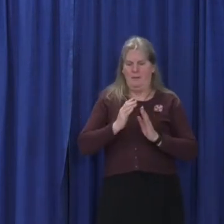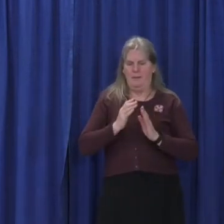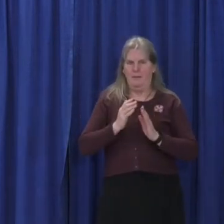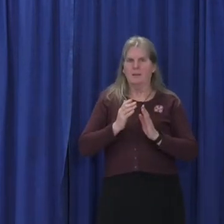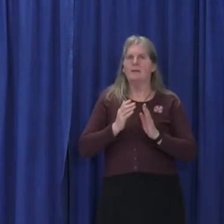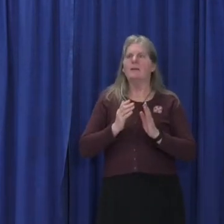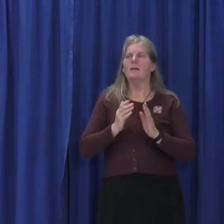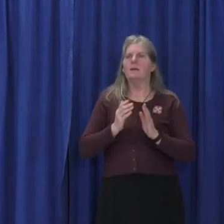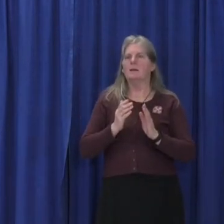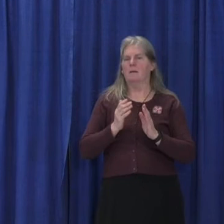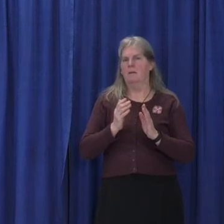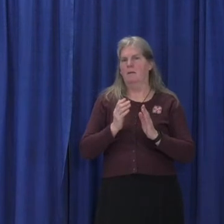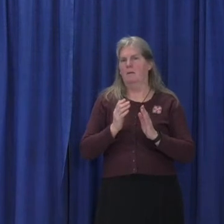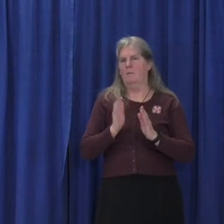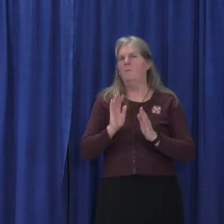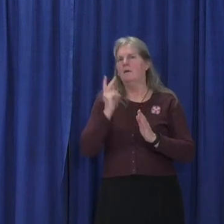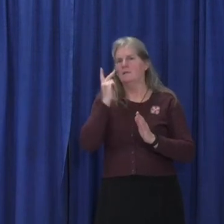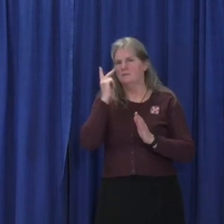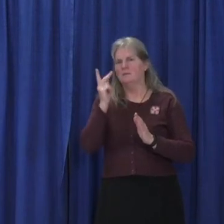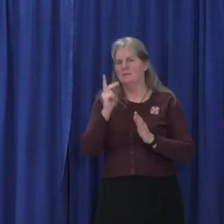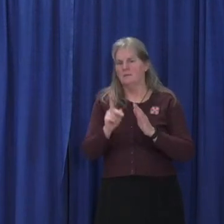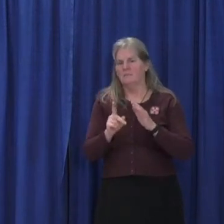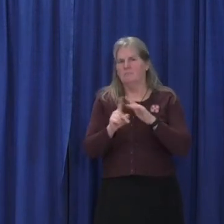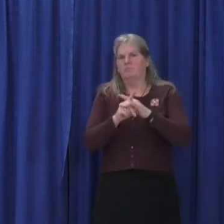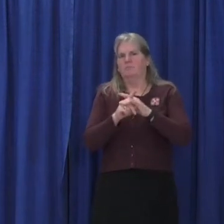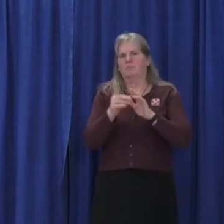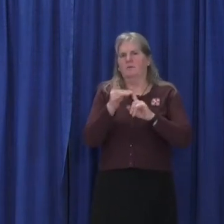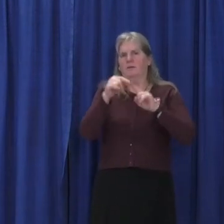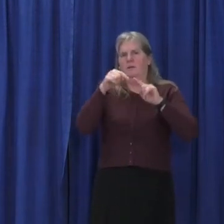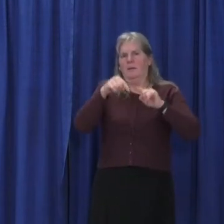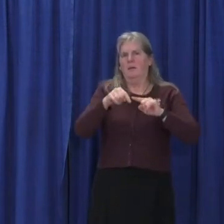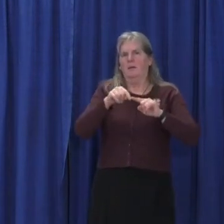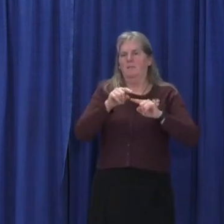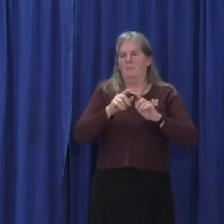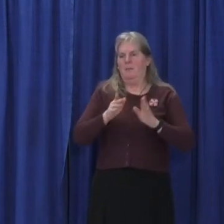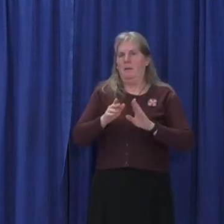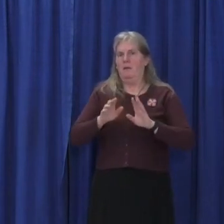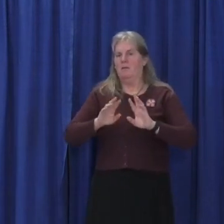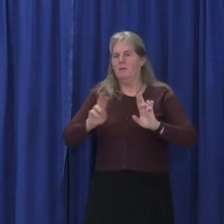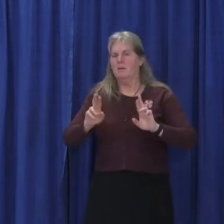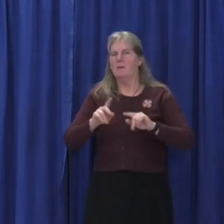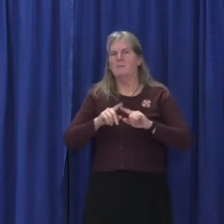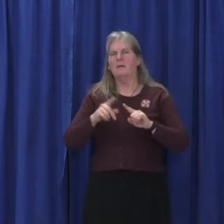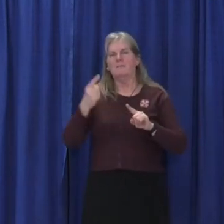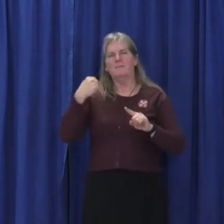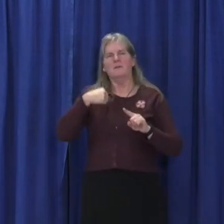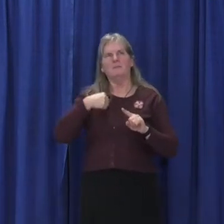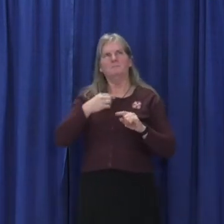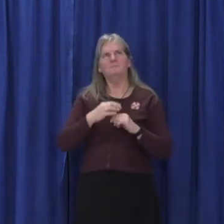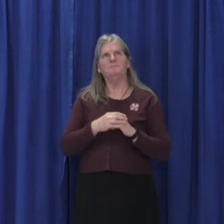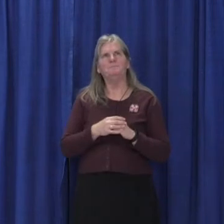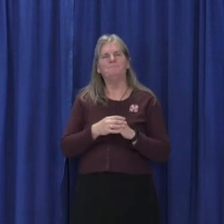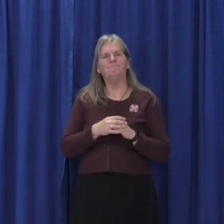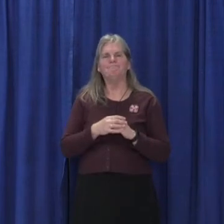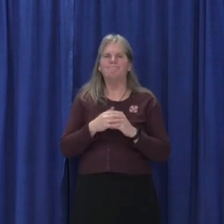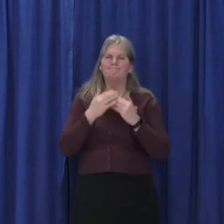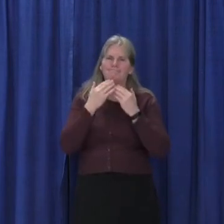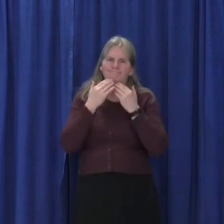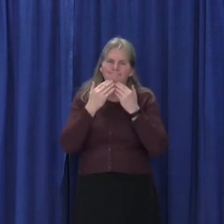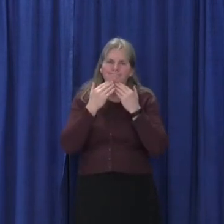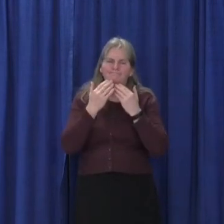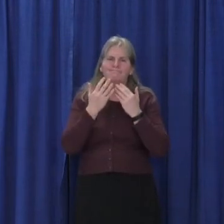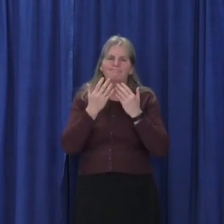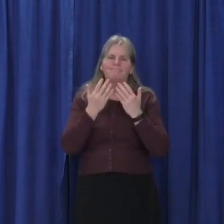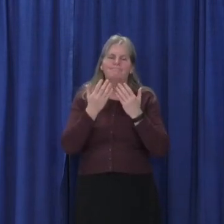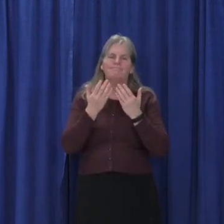for the inevitability of strains coming up to the Yukon, I'm really grateful for